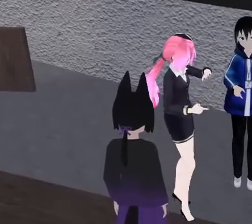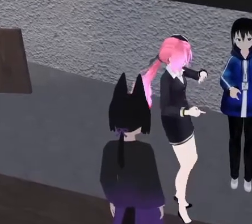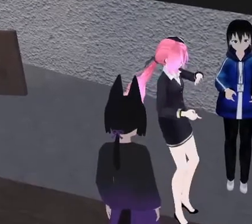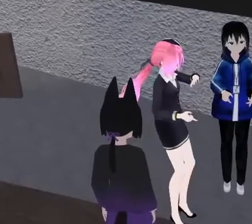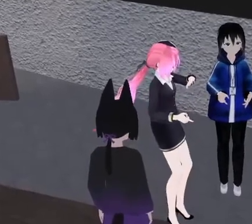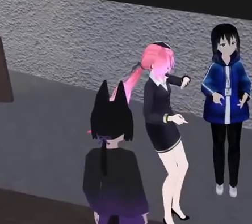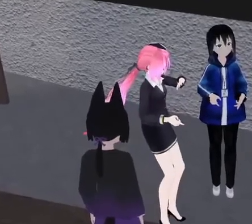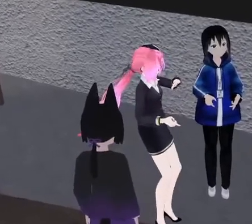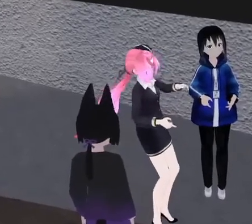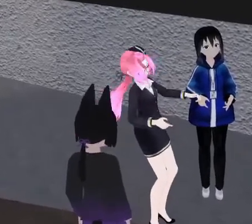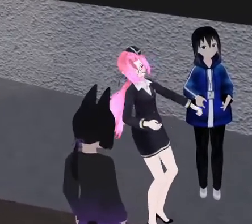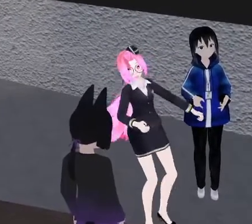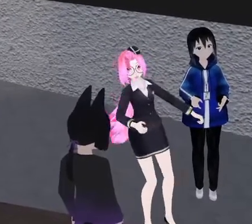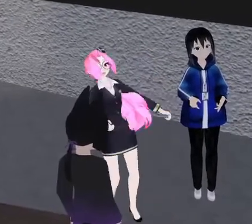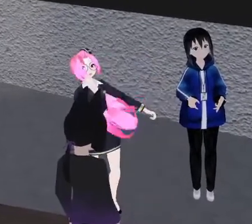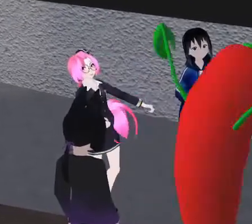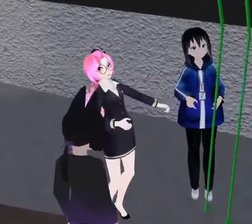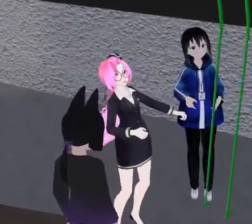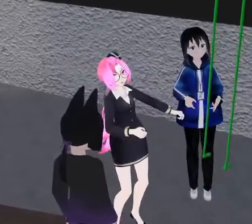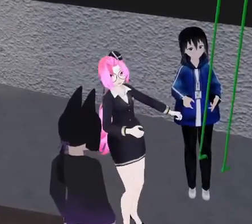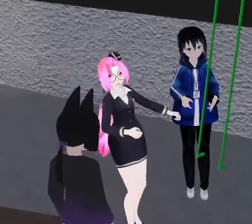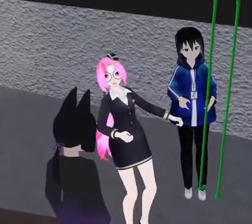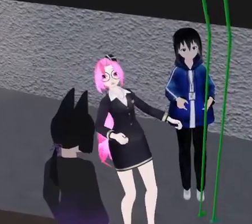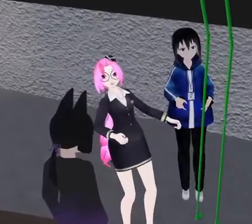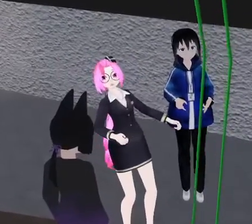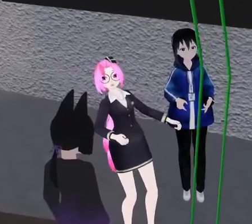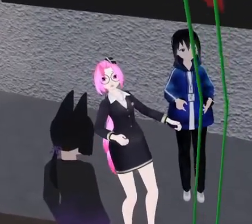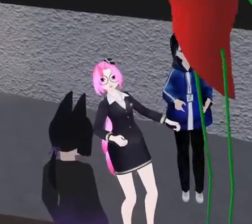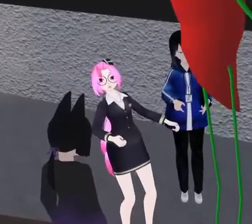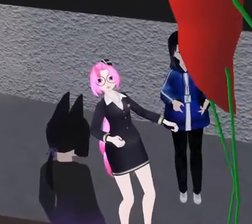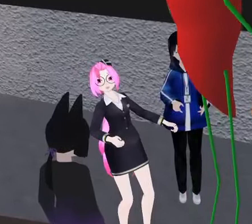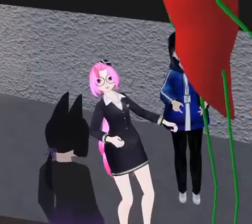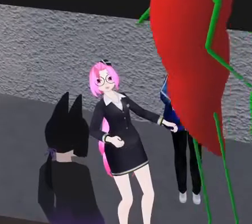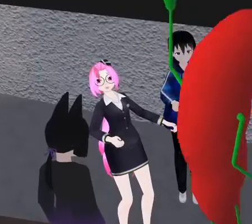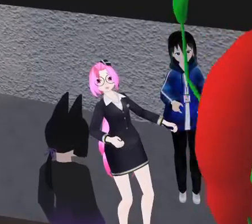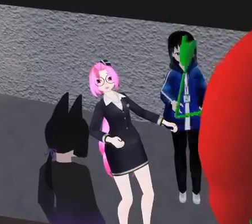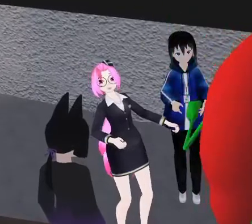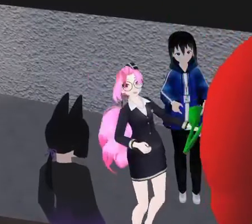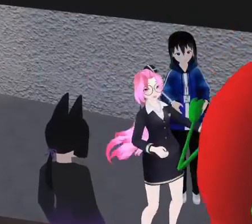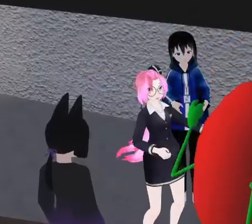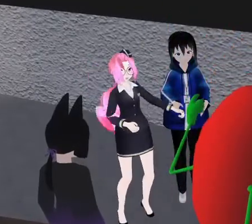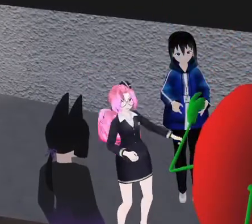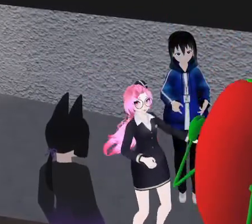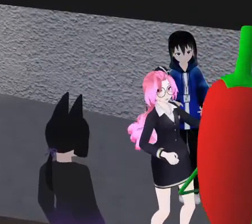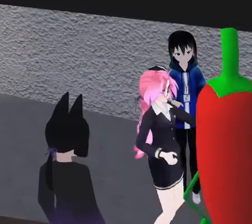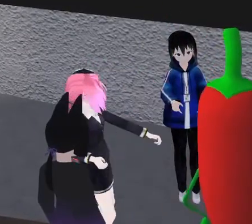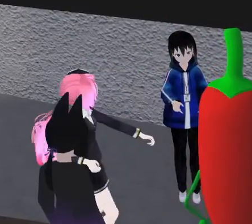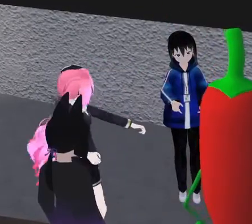we recreate the entire good amount of time, so yeah. open up scene? Yes, we have the jalapeno. Yes, we're getting our food together.